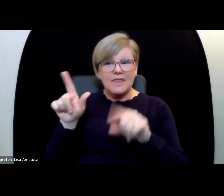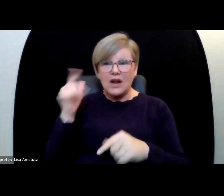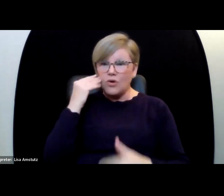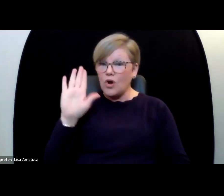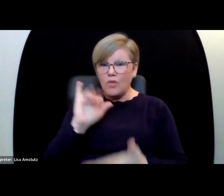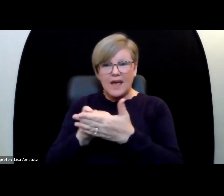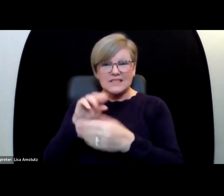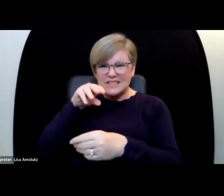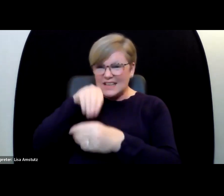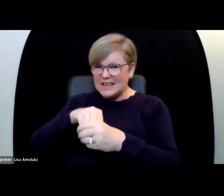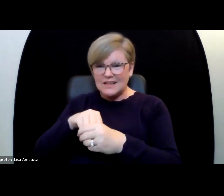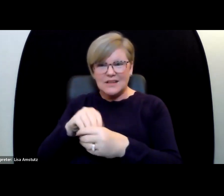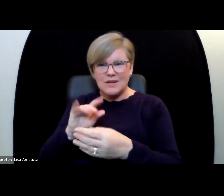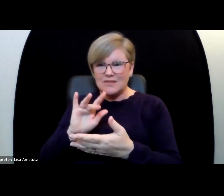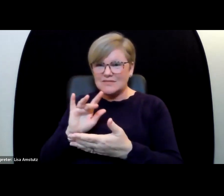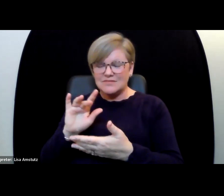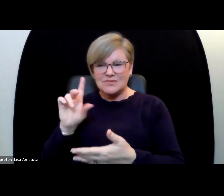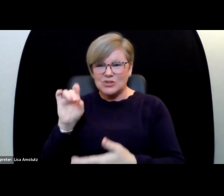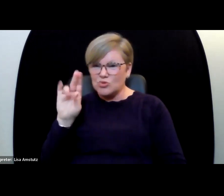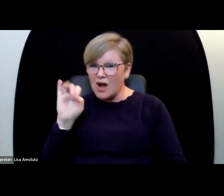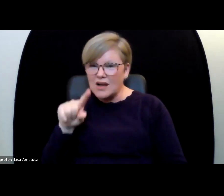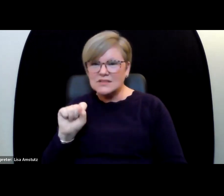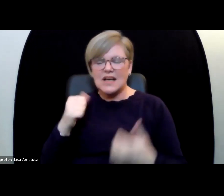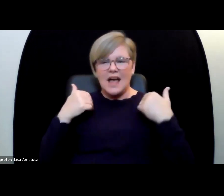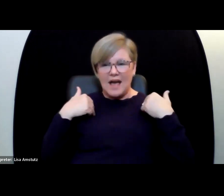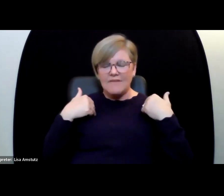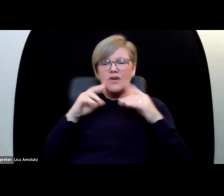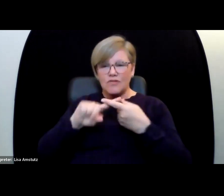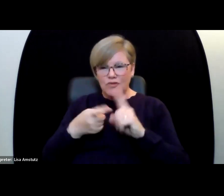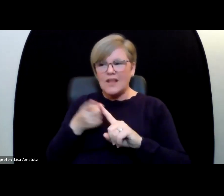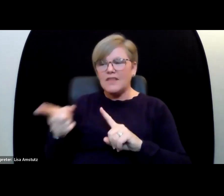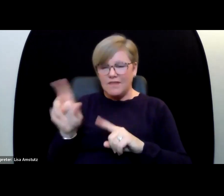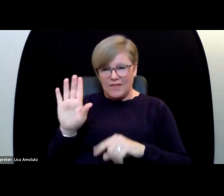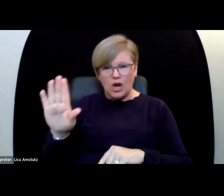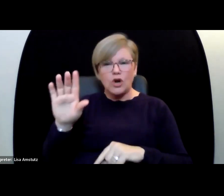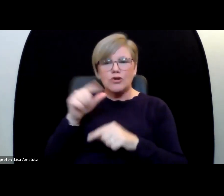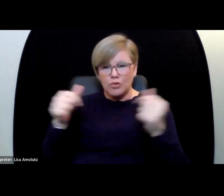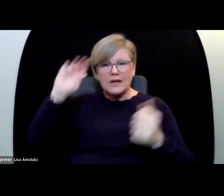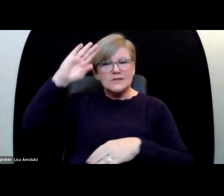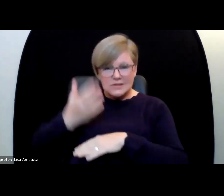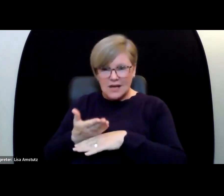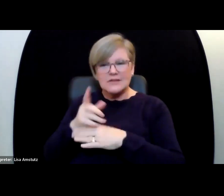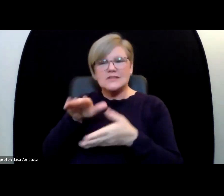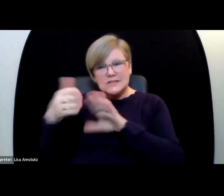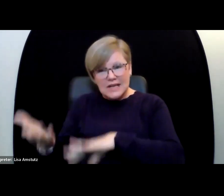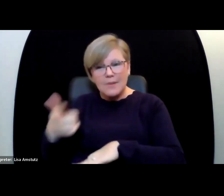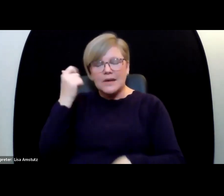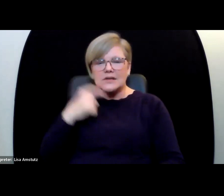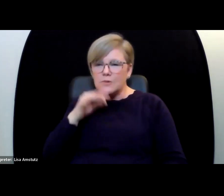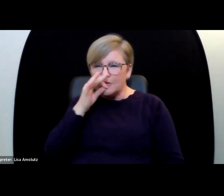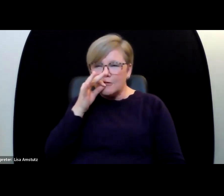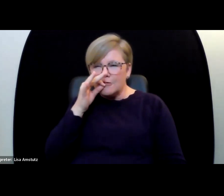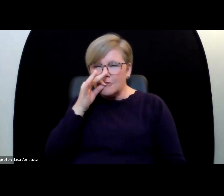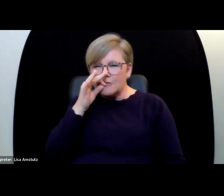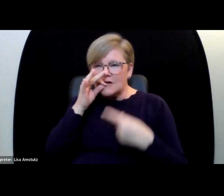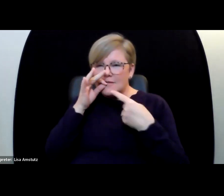I literally have a friend who lost their grandson because he smoked a blunt and